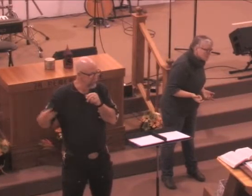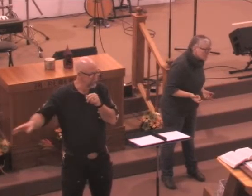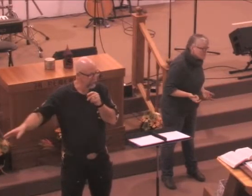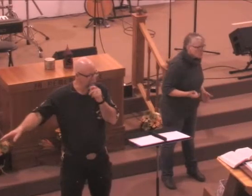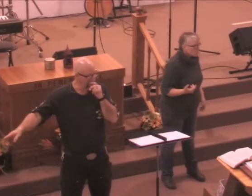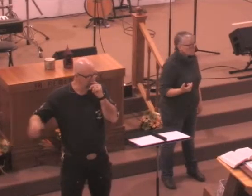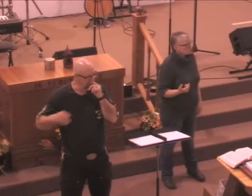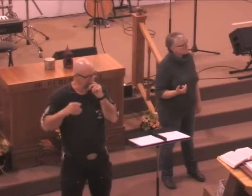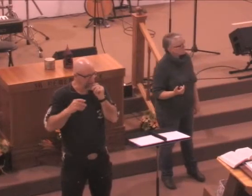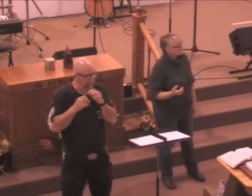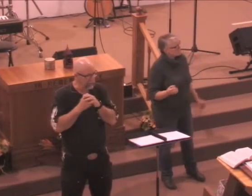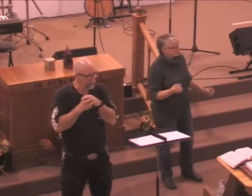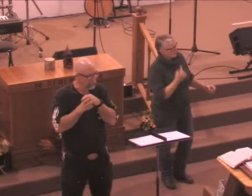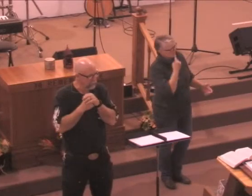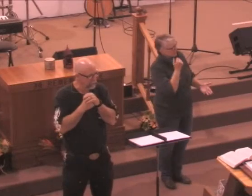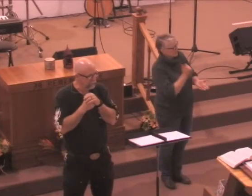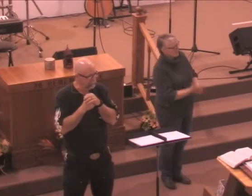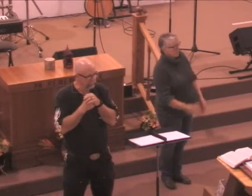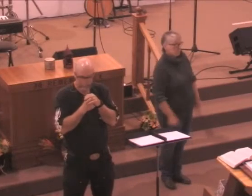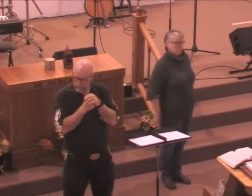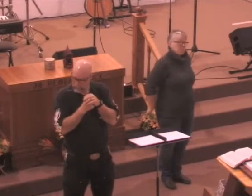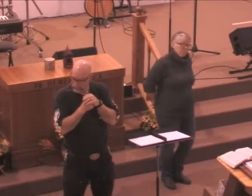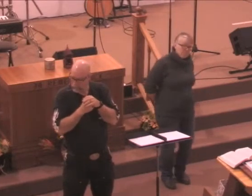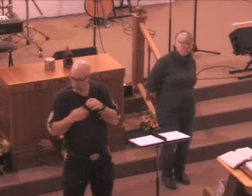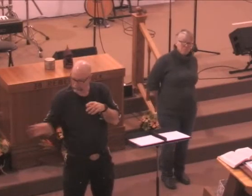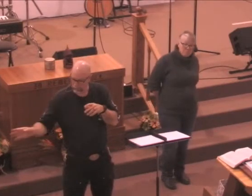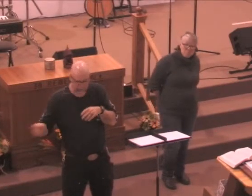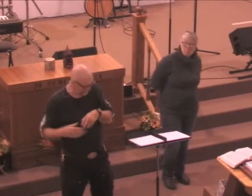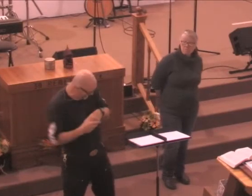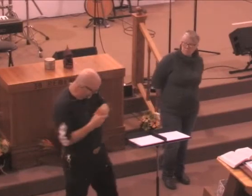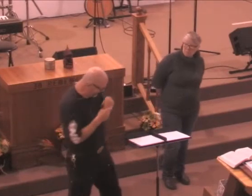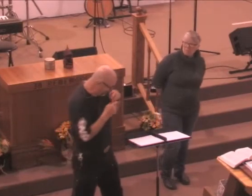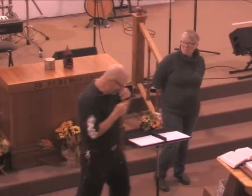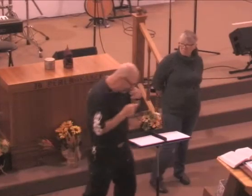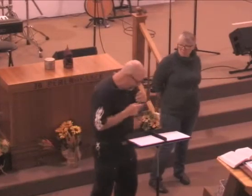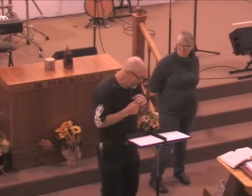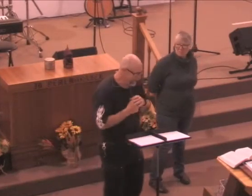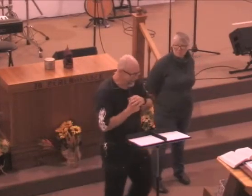Man, I didn't even get an amen out of that one. That was pretty good. Oh, you were coughing.